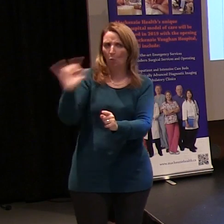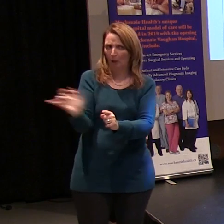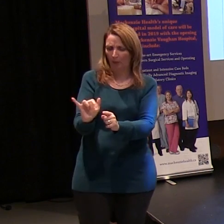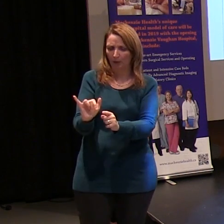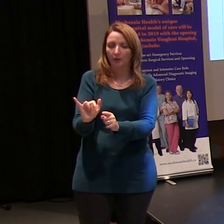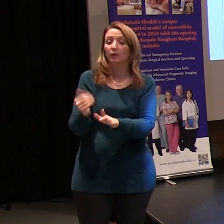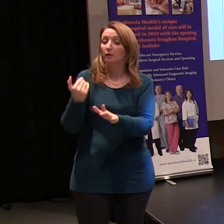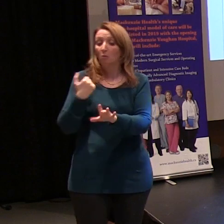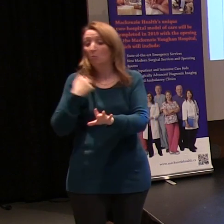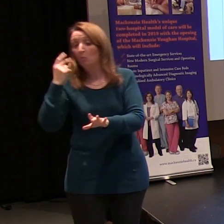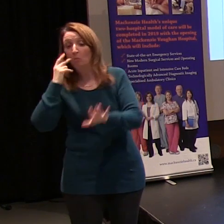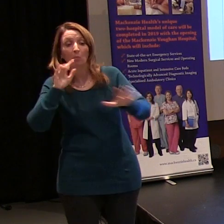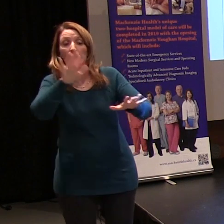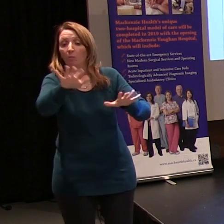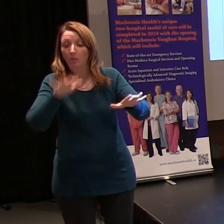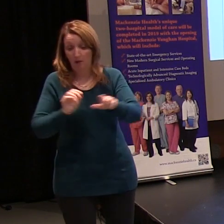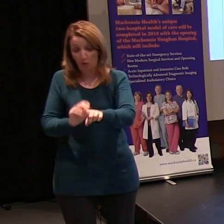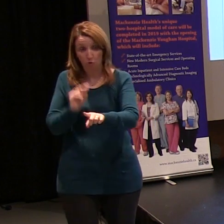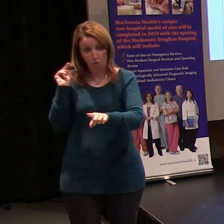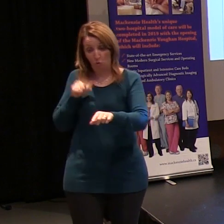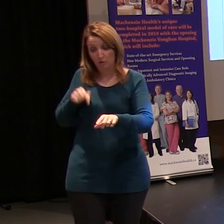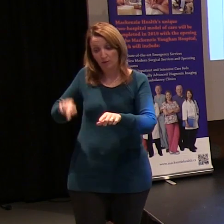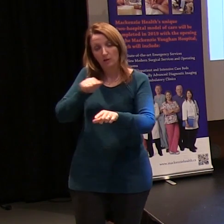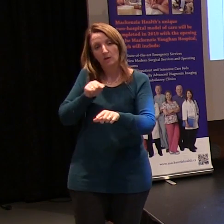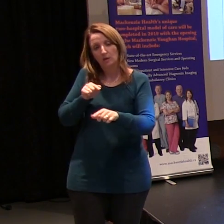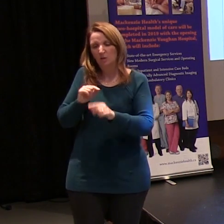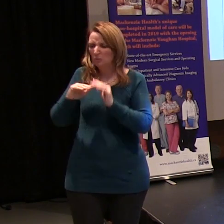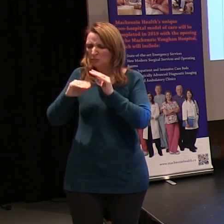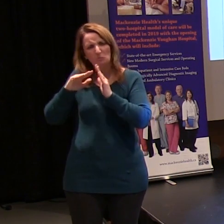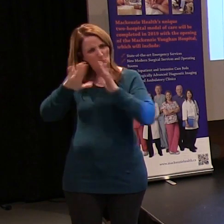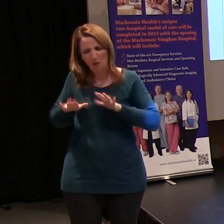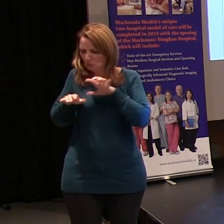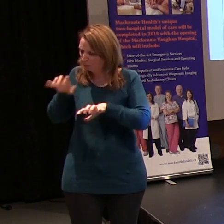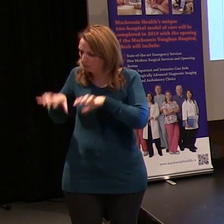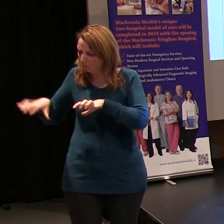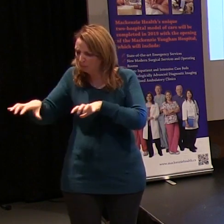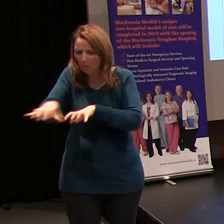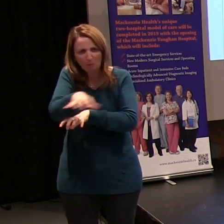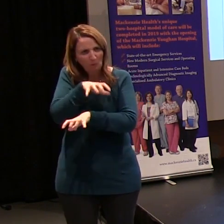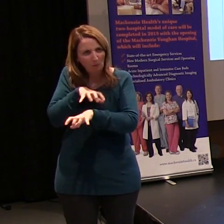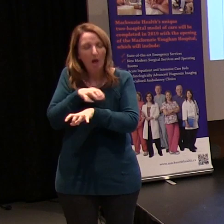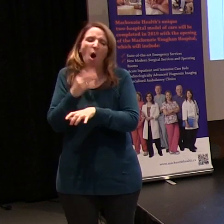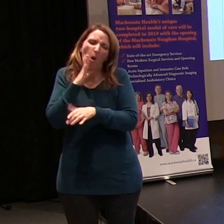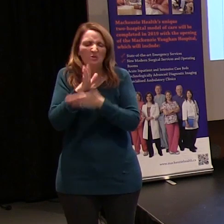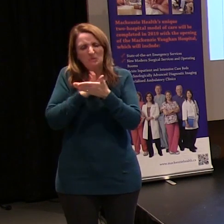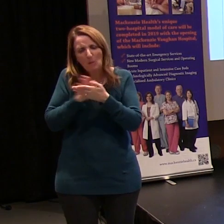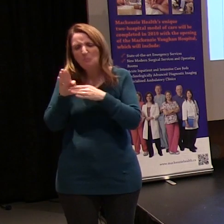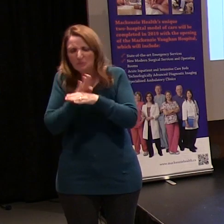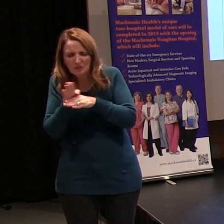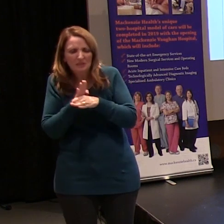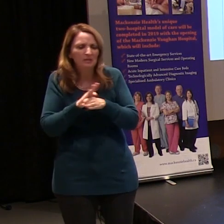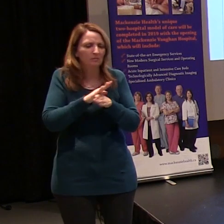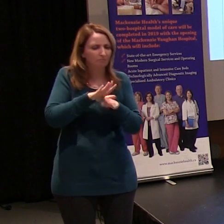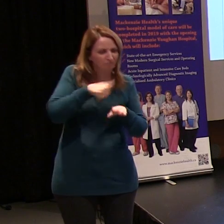have a neighborhood on the north, residential low-rise housing. You have some commercial in Jane Street,